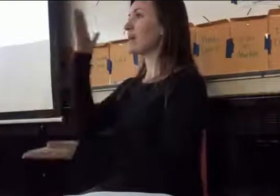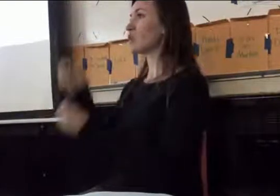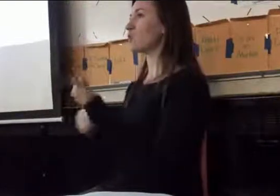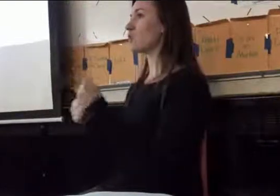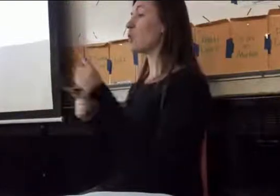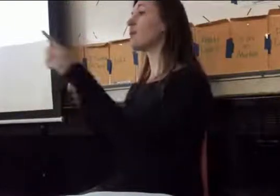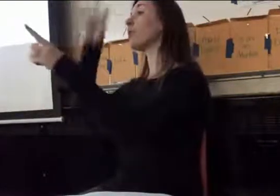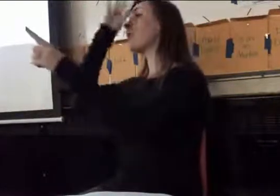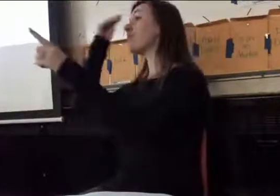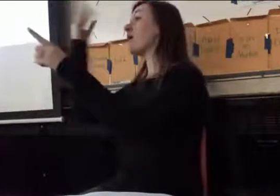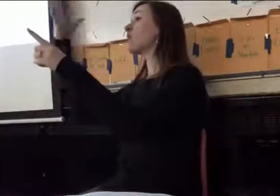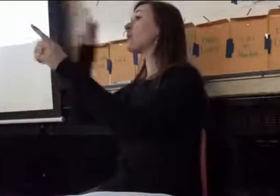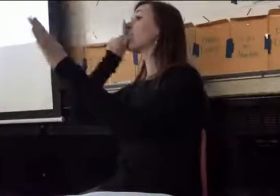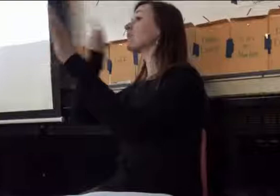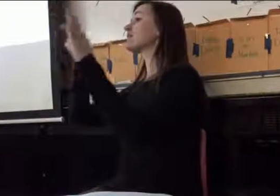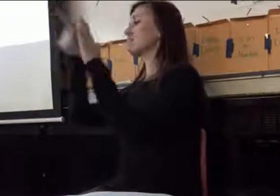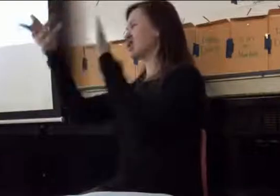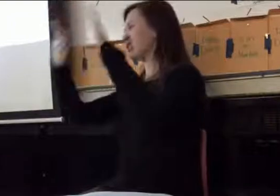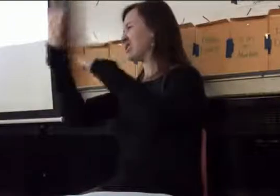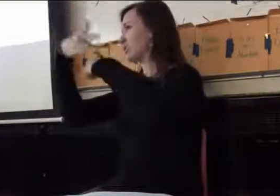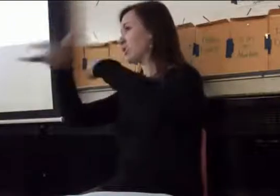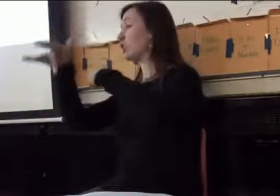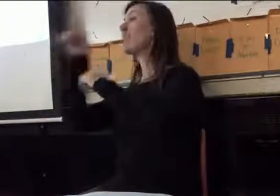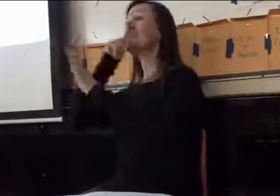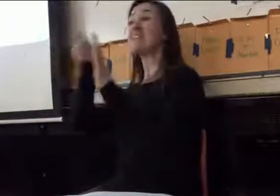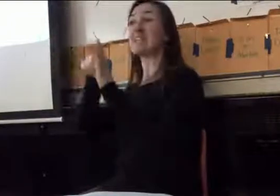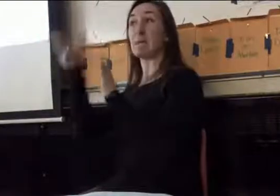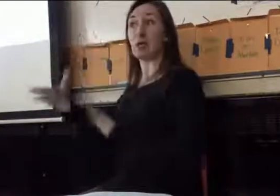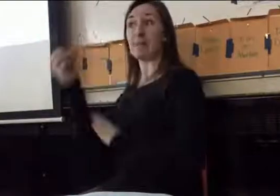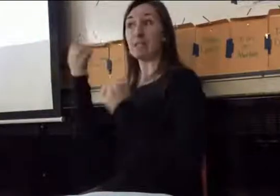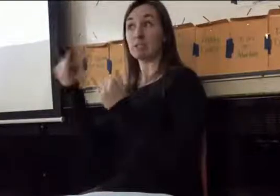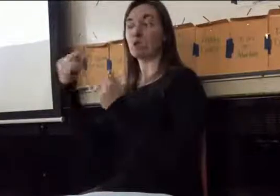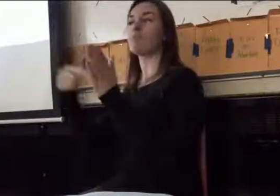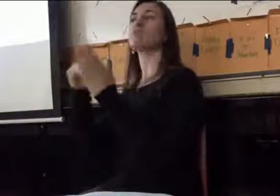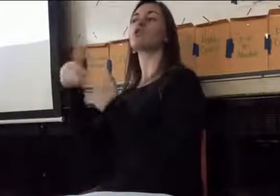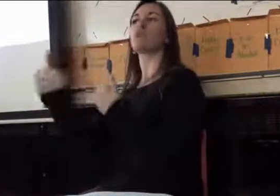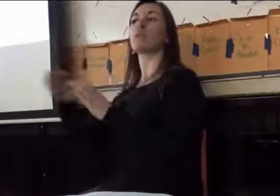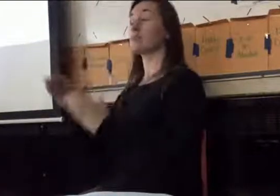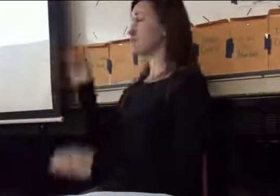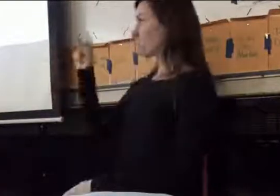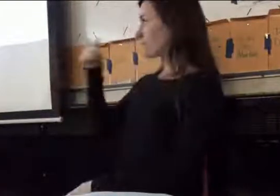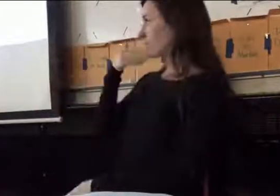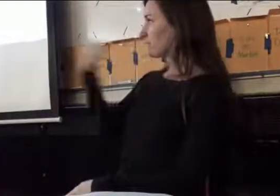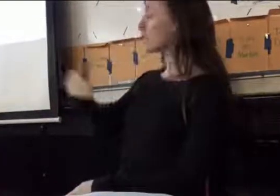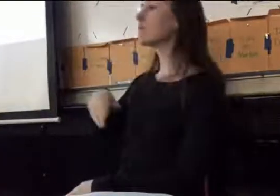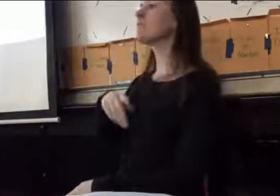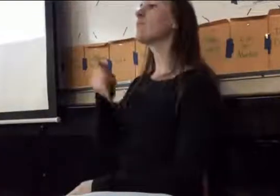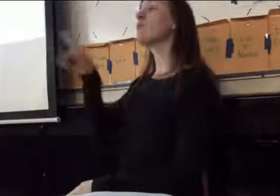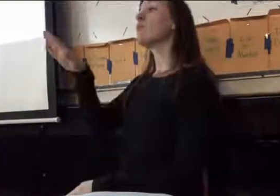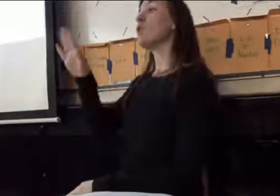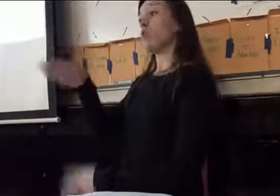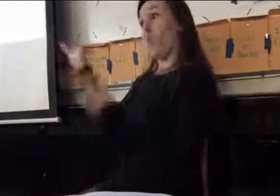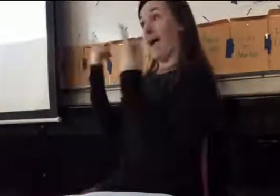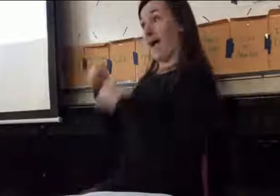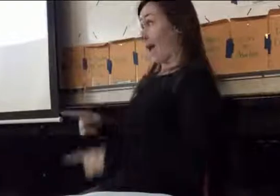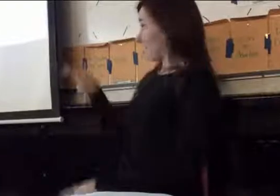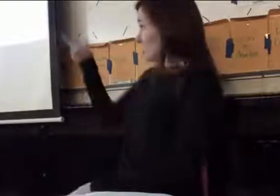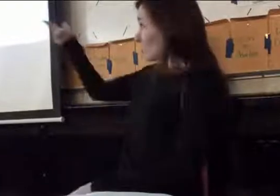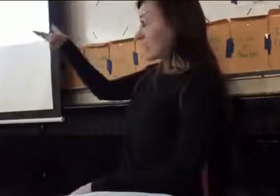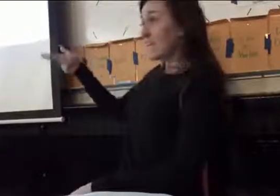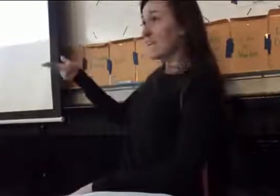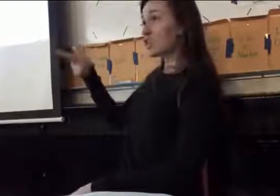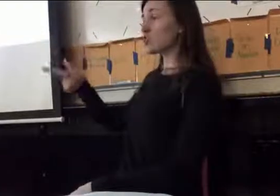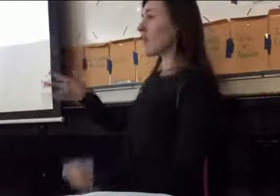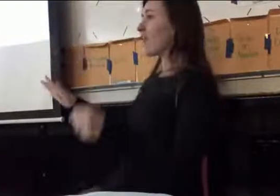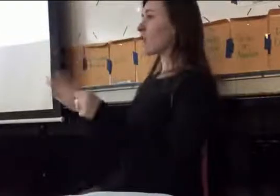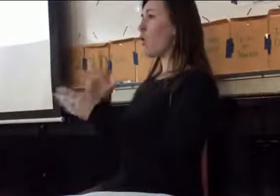the way, the assignment that you picked up today is due next class. Okay? So what happens is, this entire